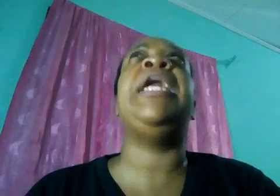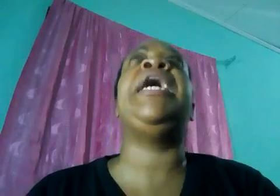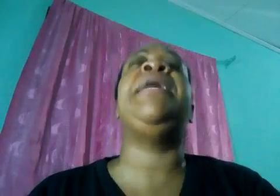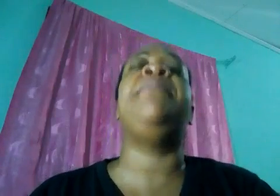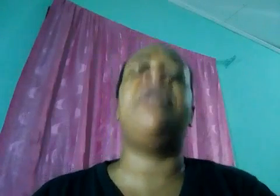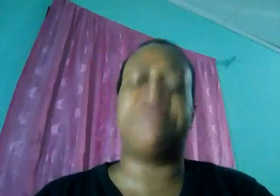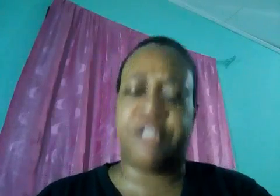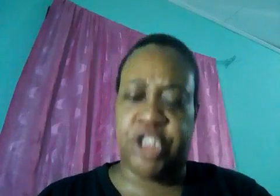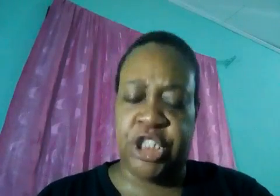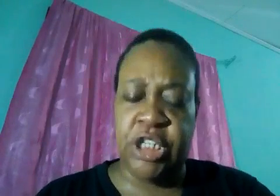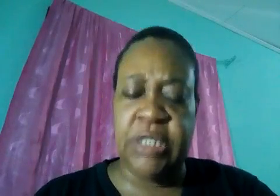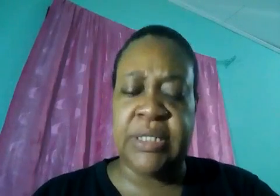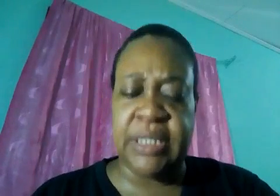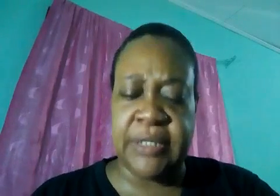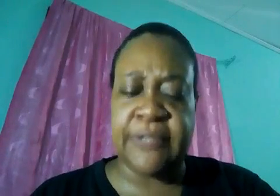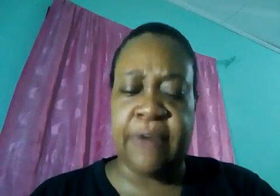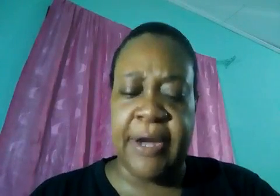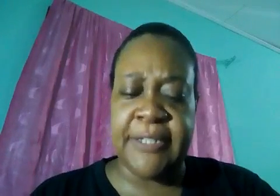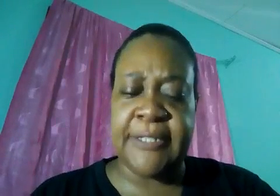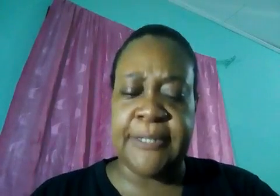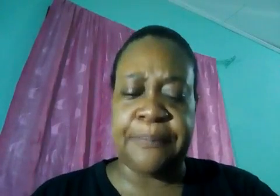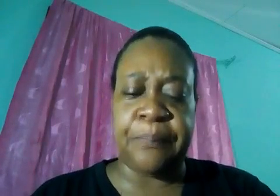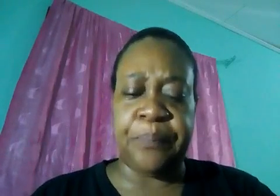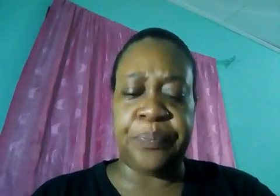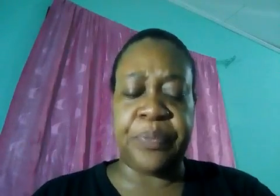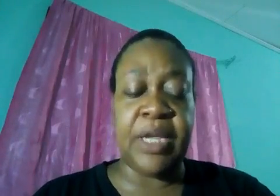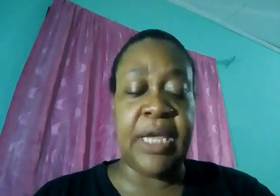of Jesus Christ. Again,